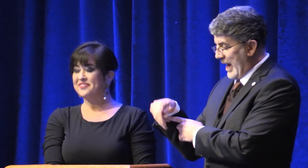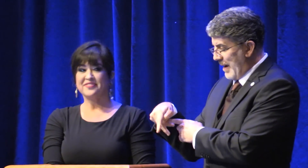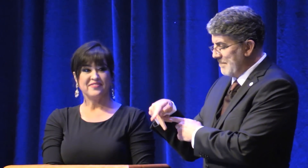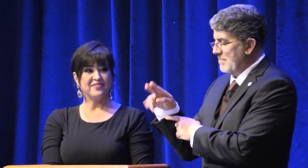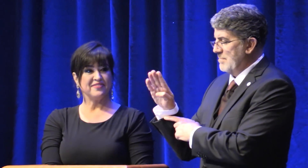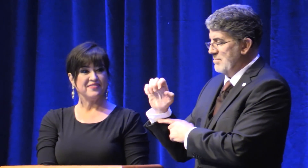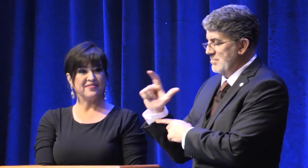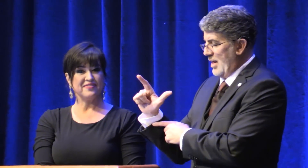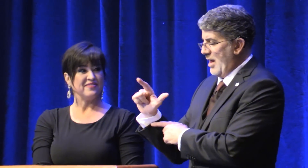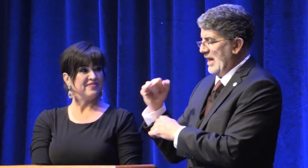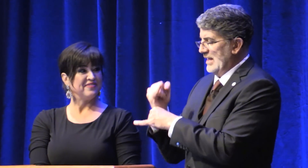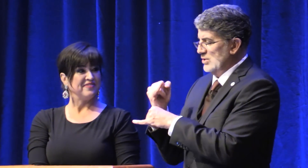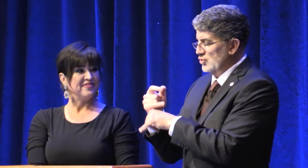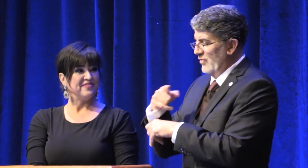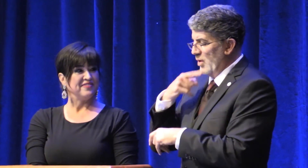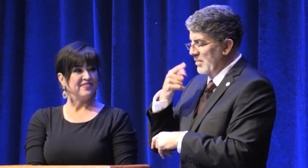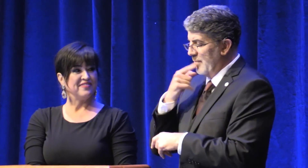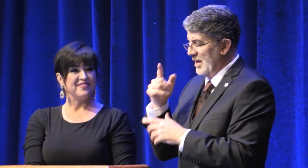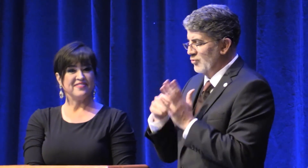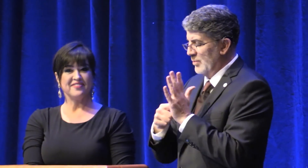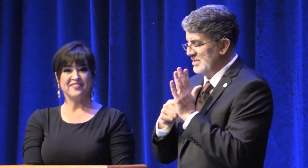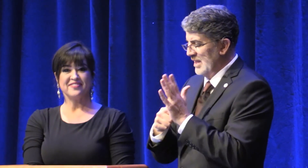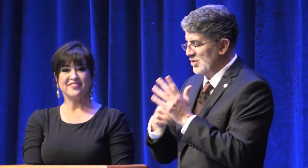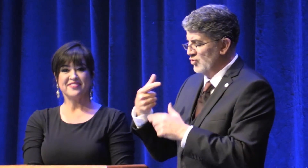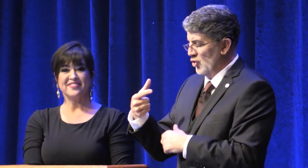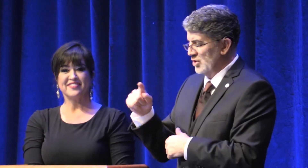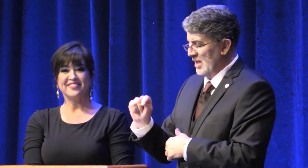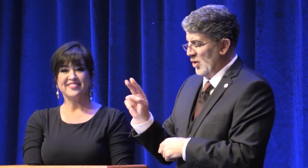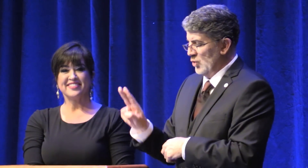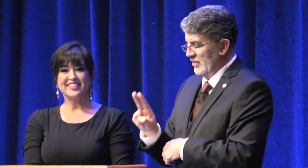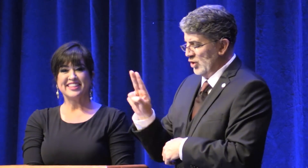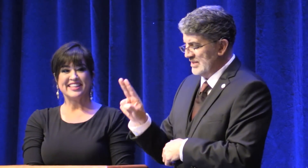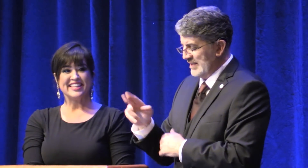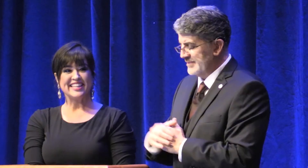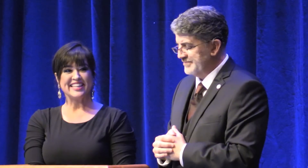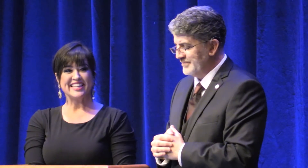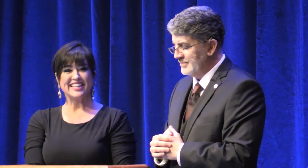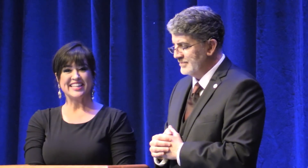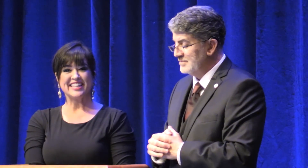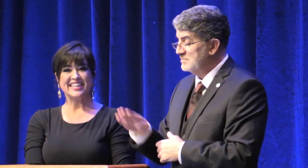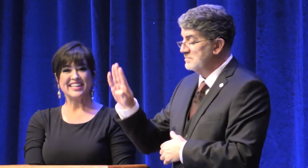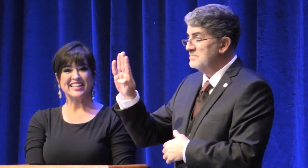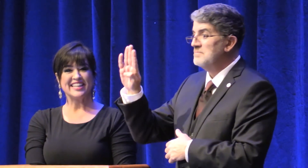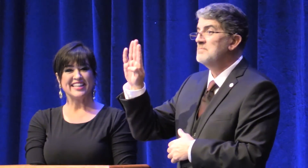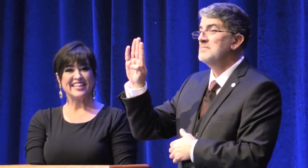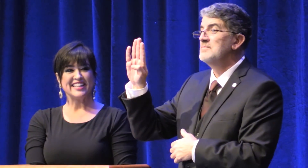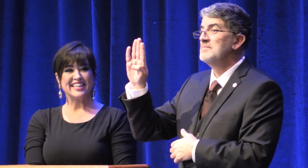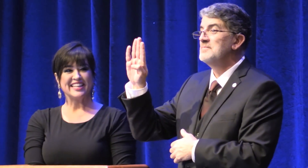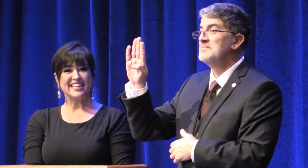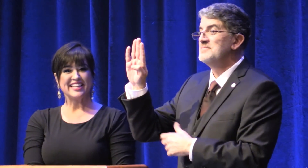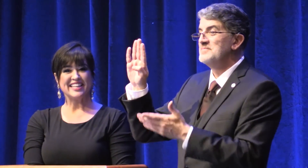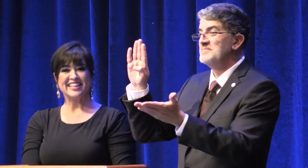Angela Campbell, Institute for Public Representation, Georgetown University.